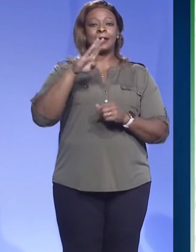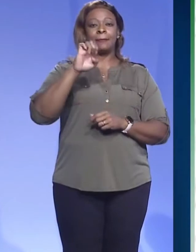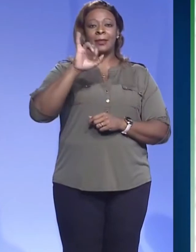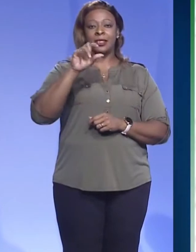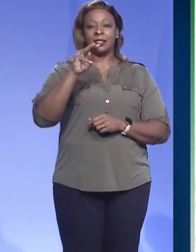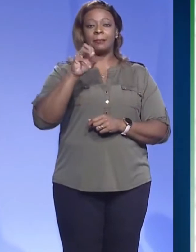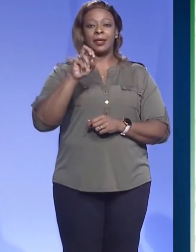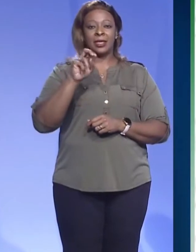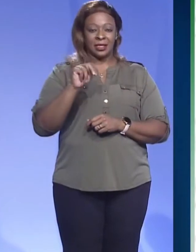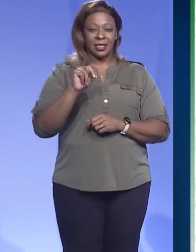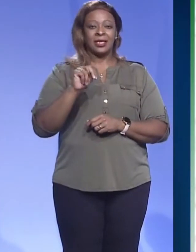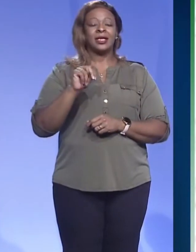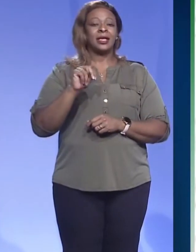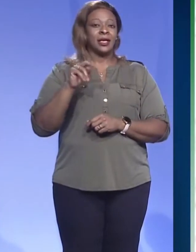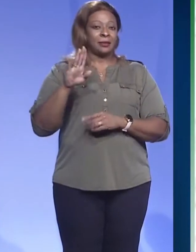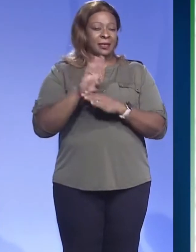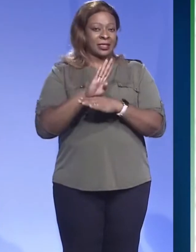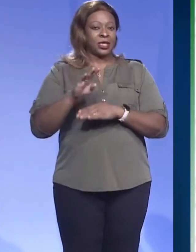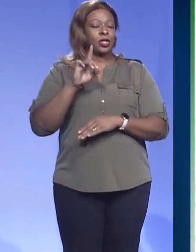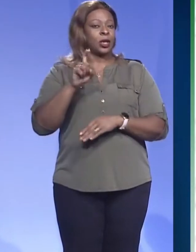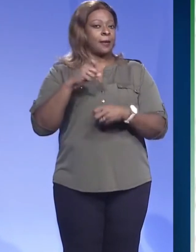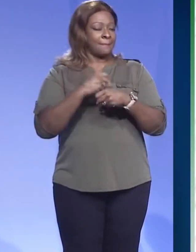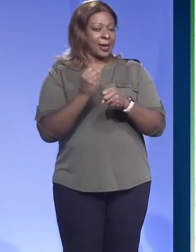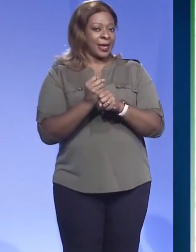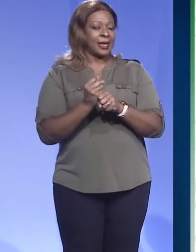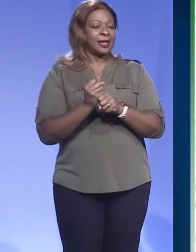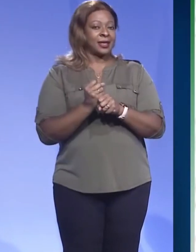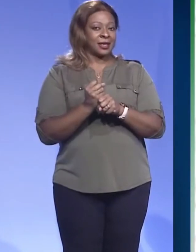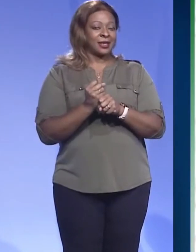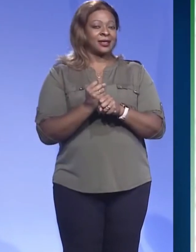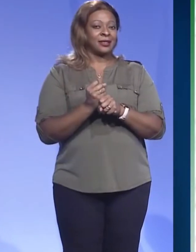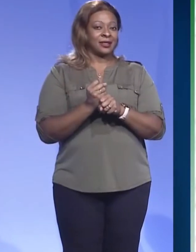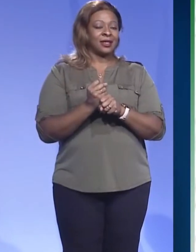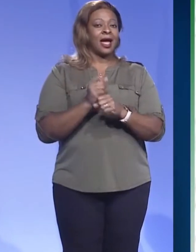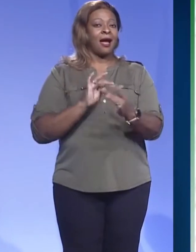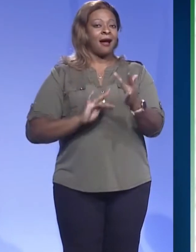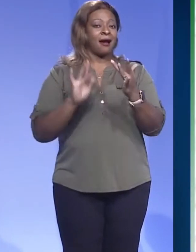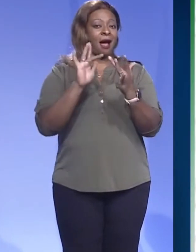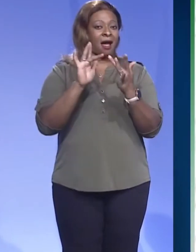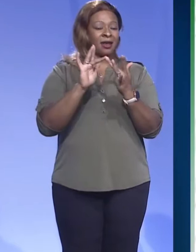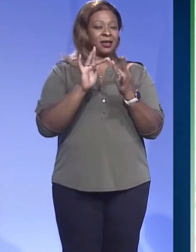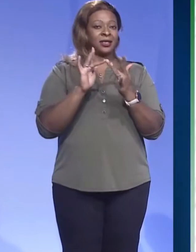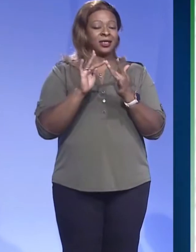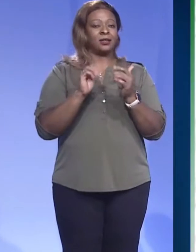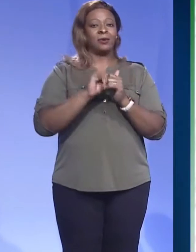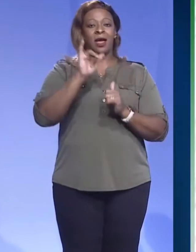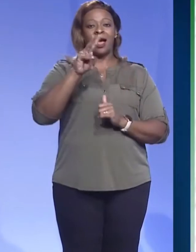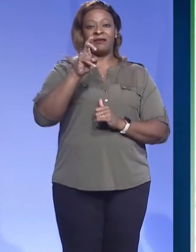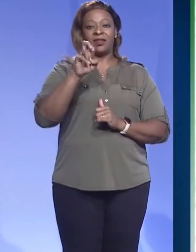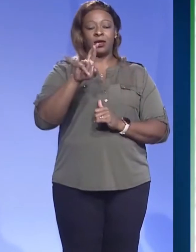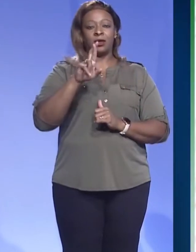are interested of this, you need to make the contact Javier Rodriguez,